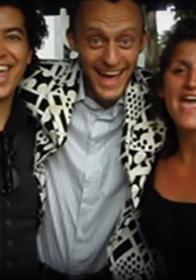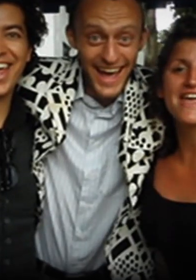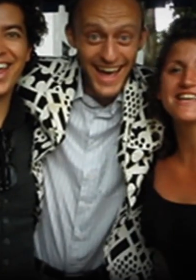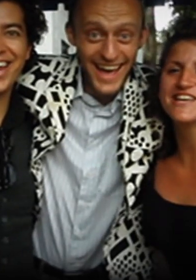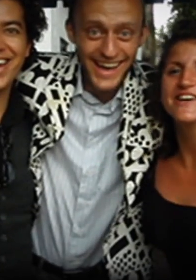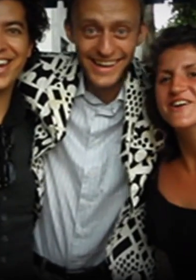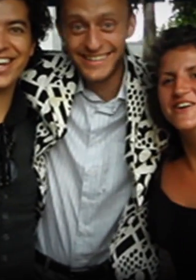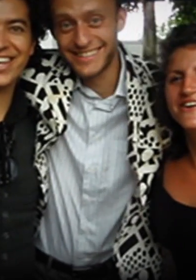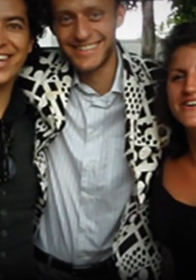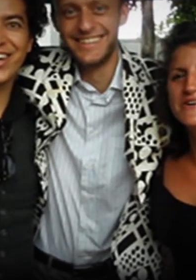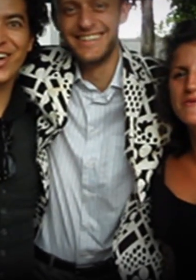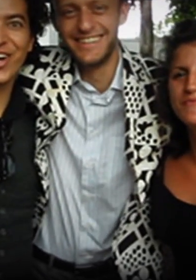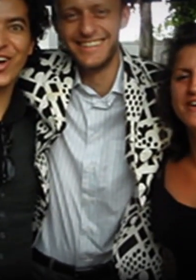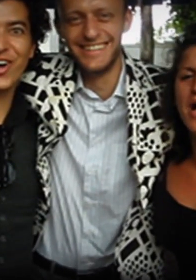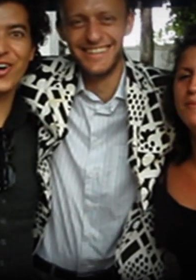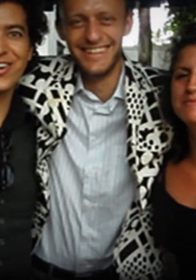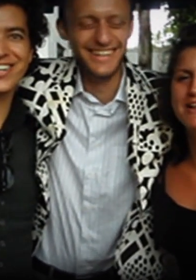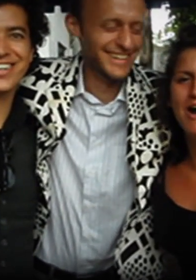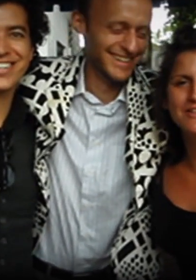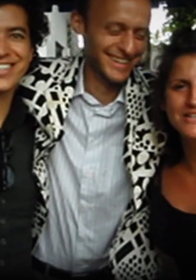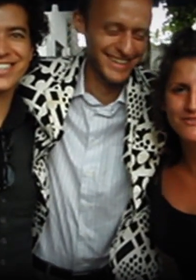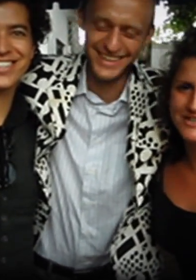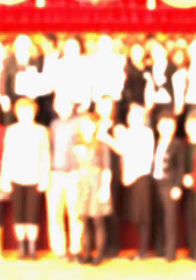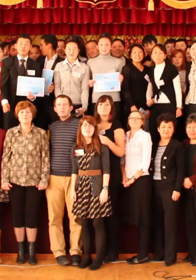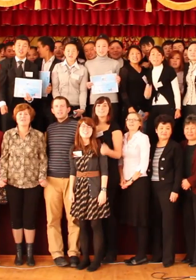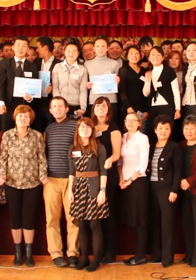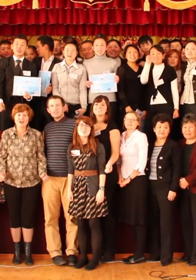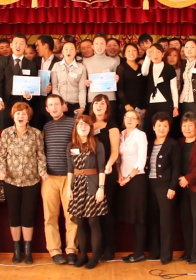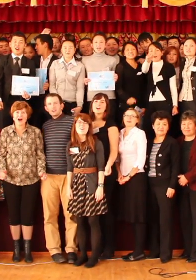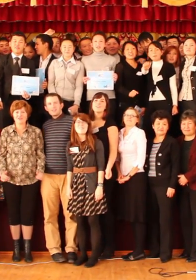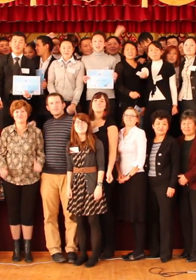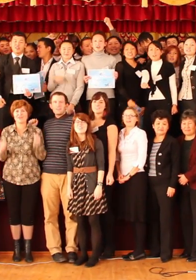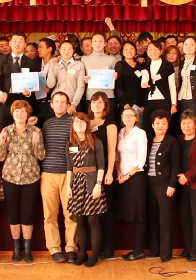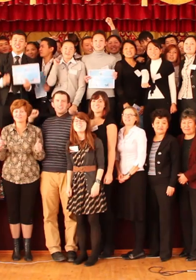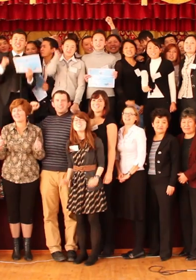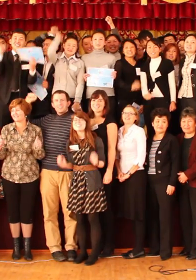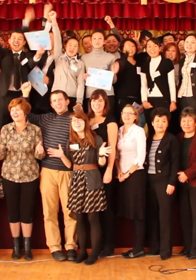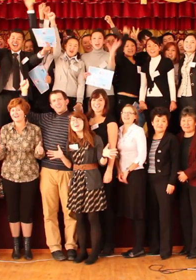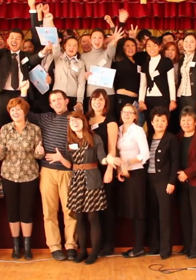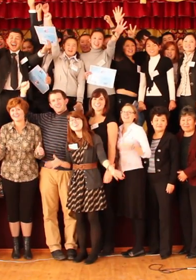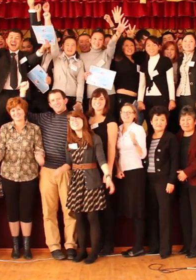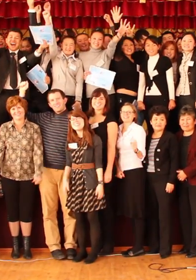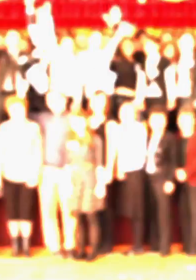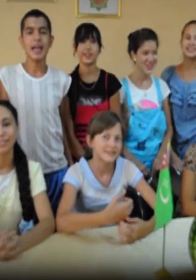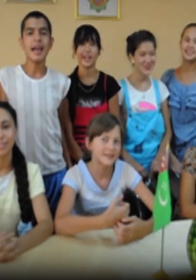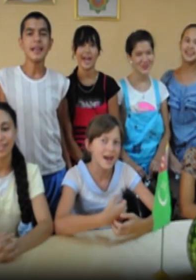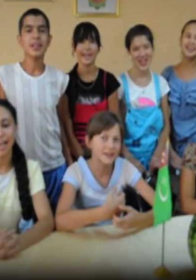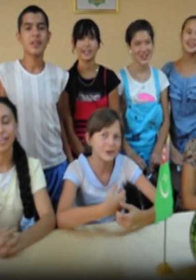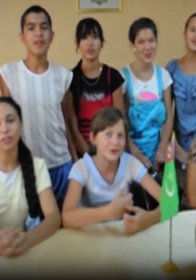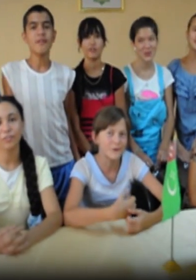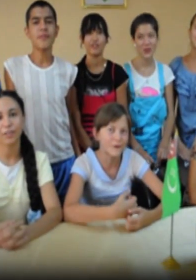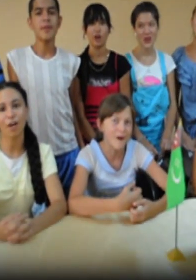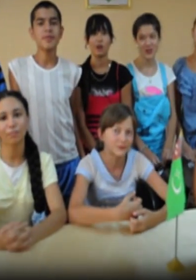Thank you! Your help has made all the difference. Peace Corps 50 years! Thank you from